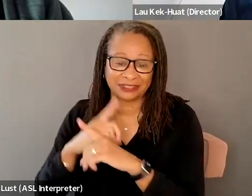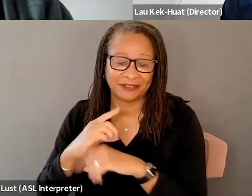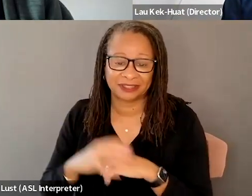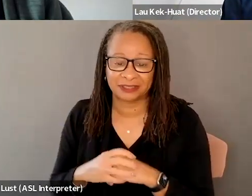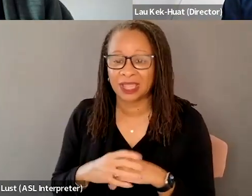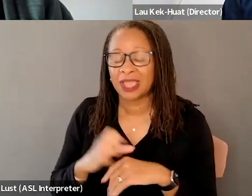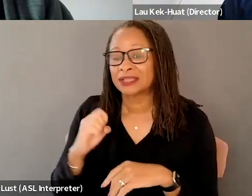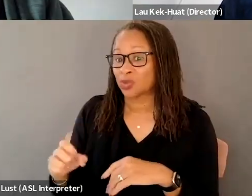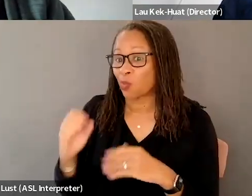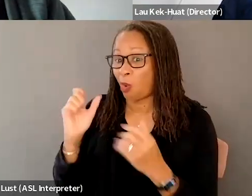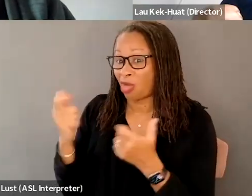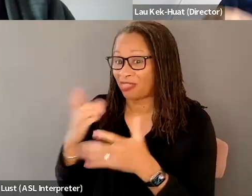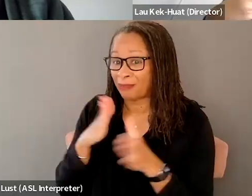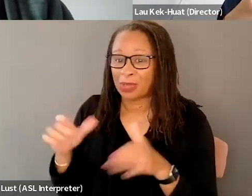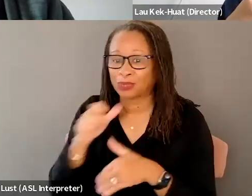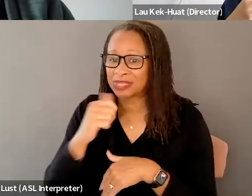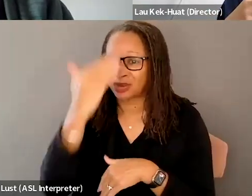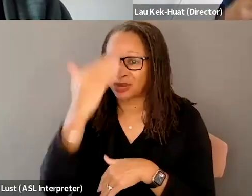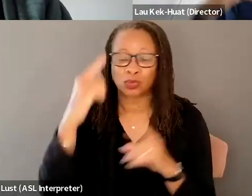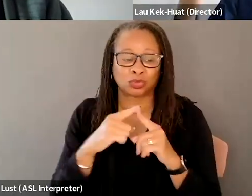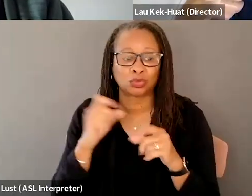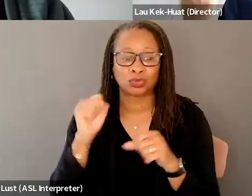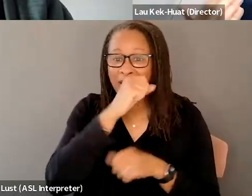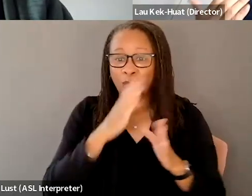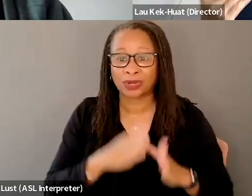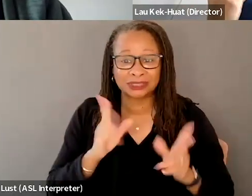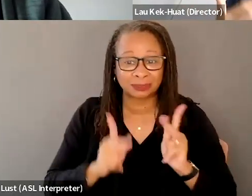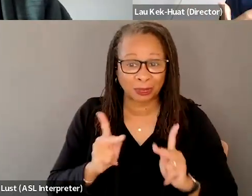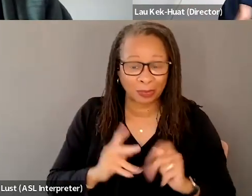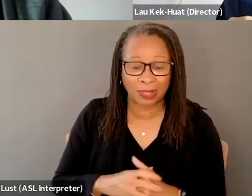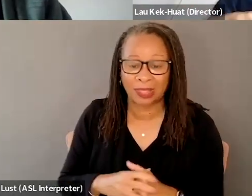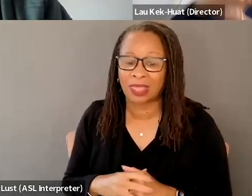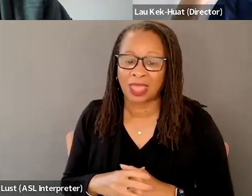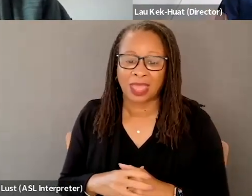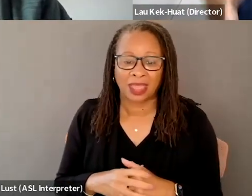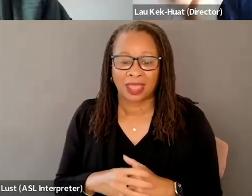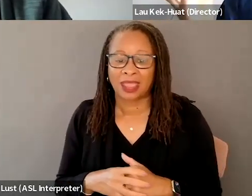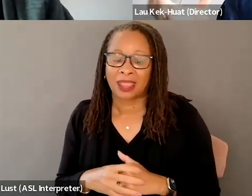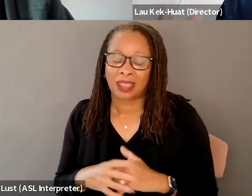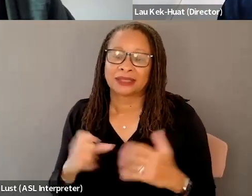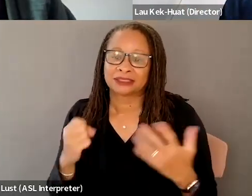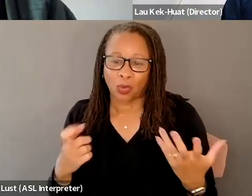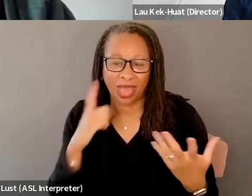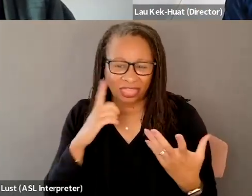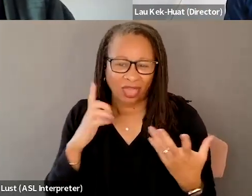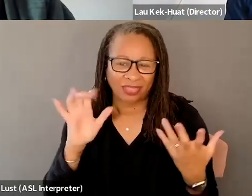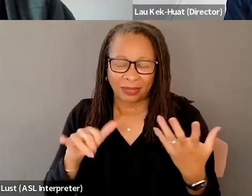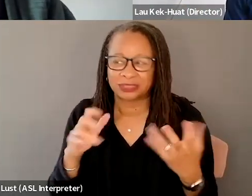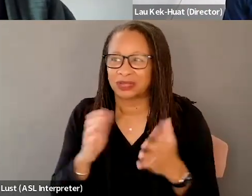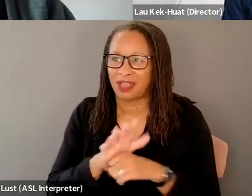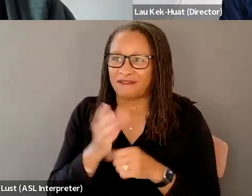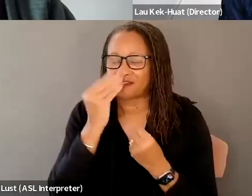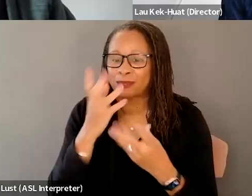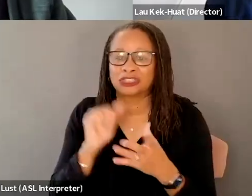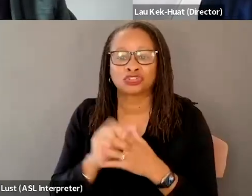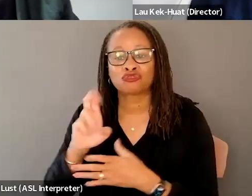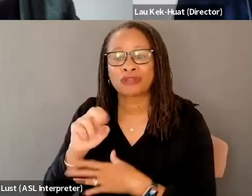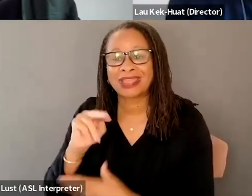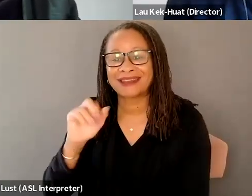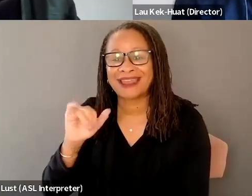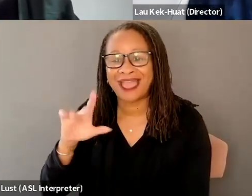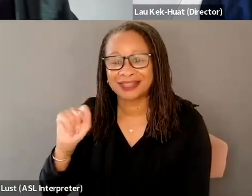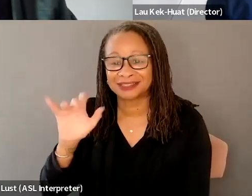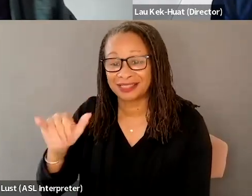to Taiwanese. And this made me with enough information to read and add that things. Yeah. Yeah, no, in